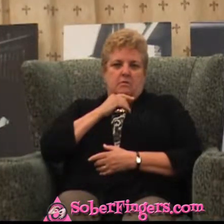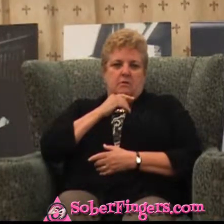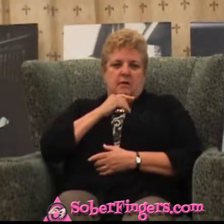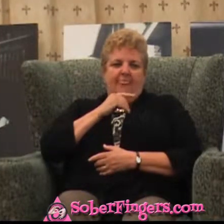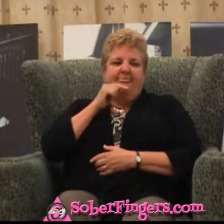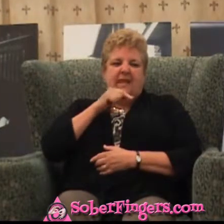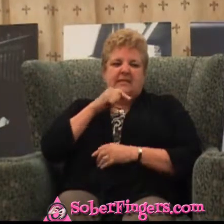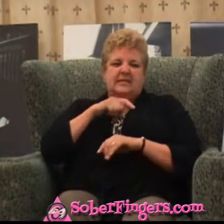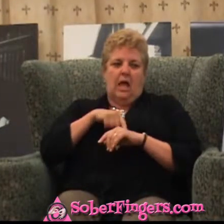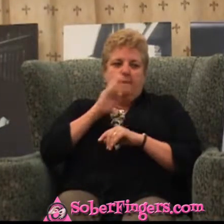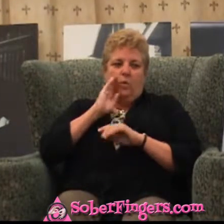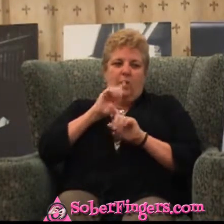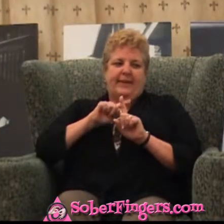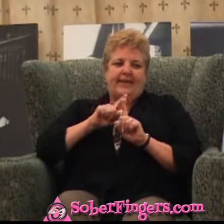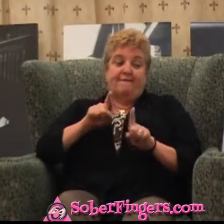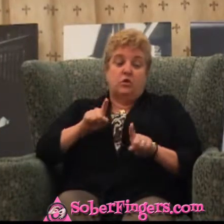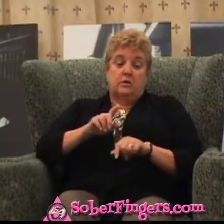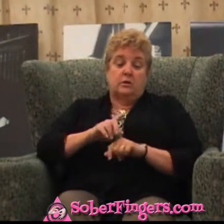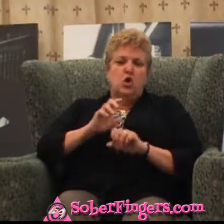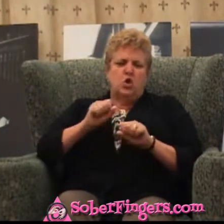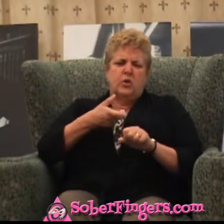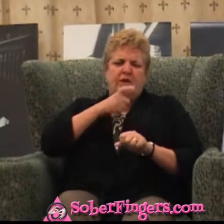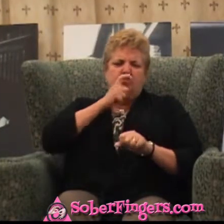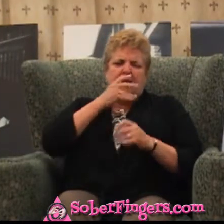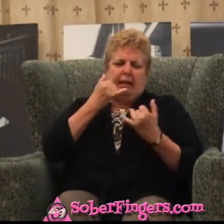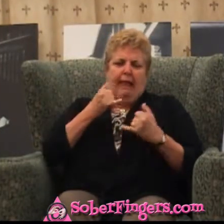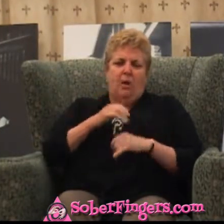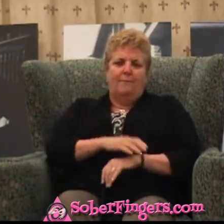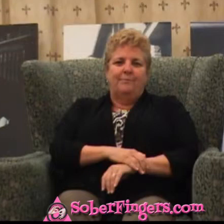different. Don't always say it like that. Sometimes it